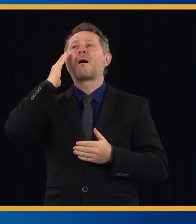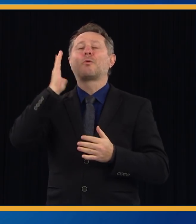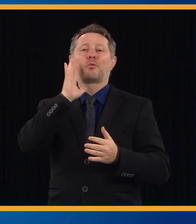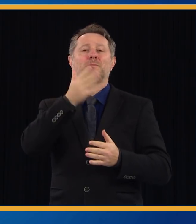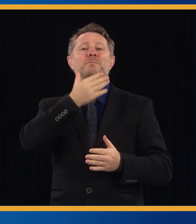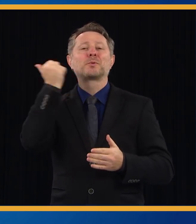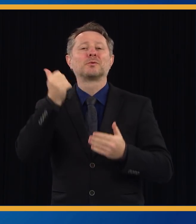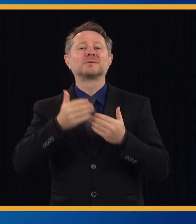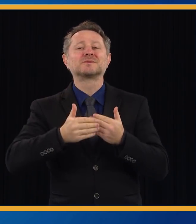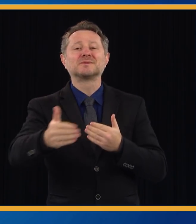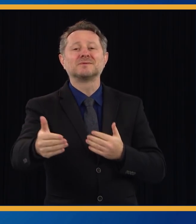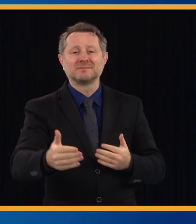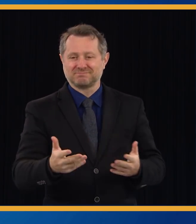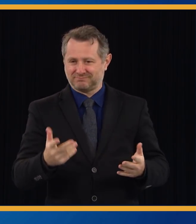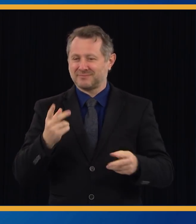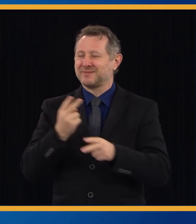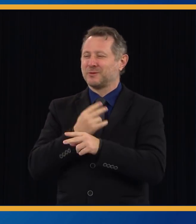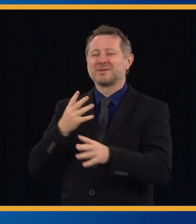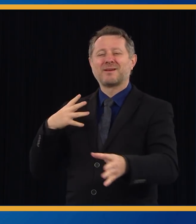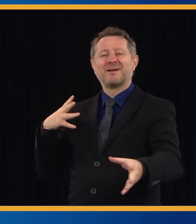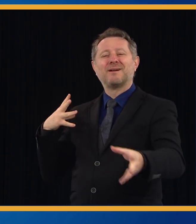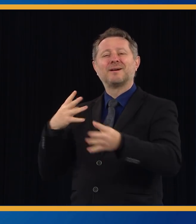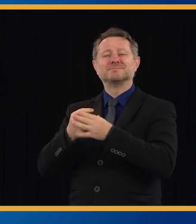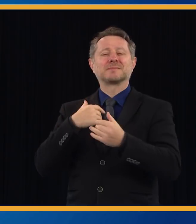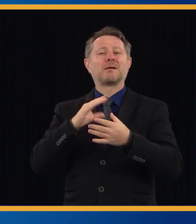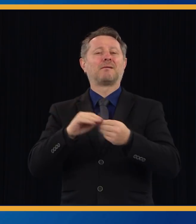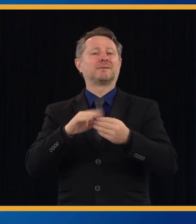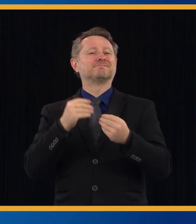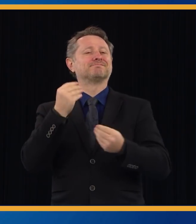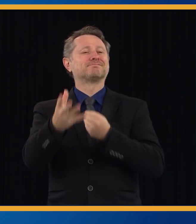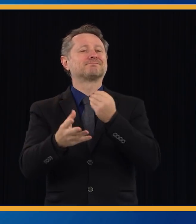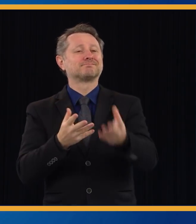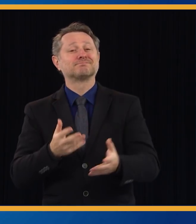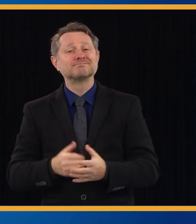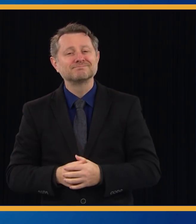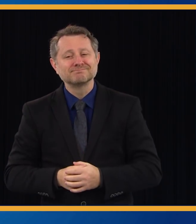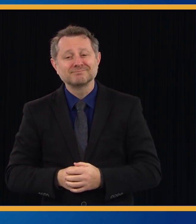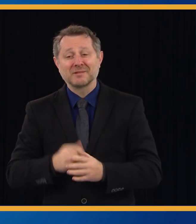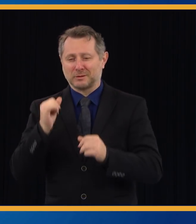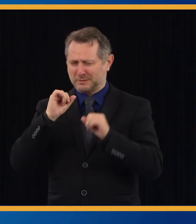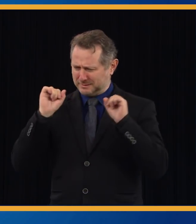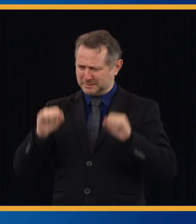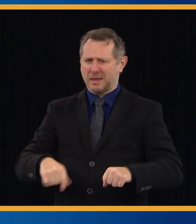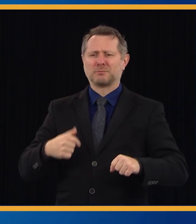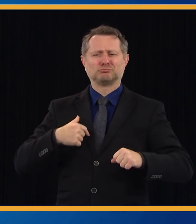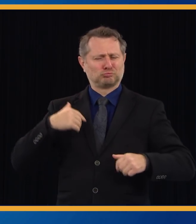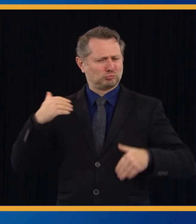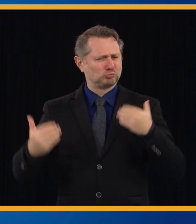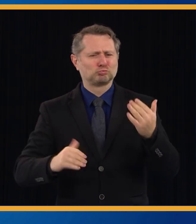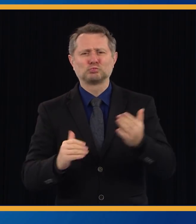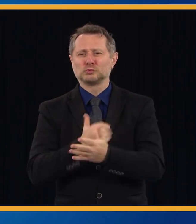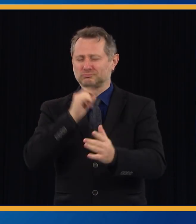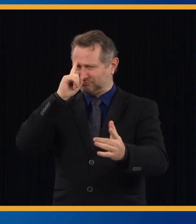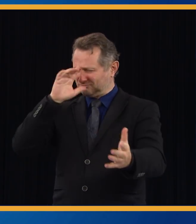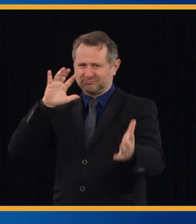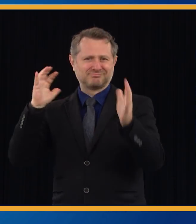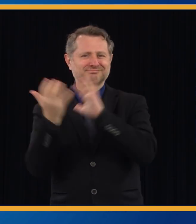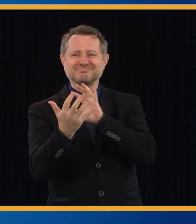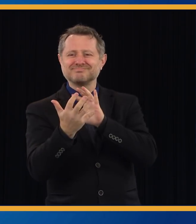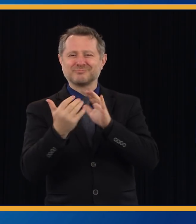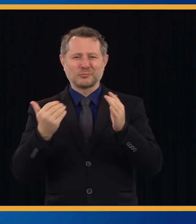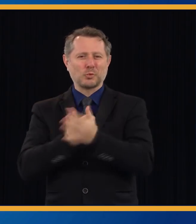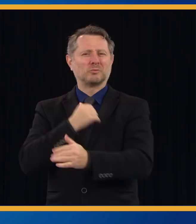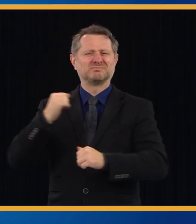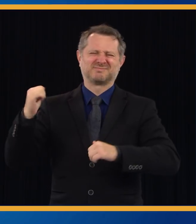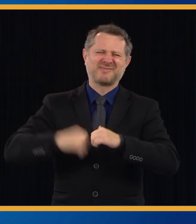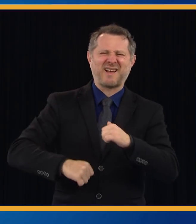this period to do just that. And we will. And we'll reimagine, and we'll make it a reality because we are New York tough and